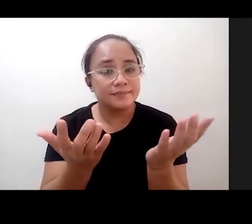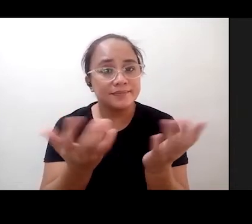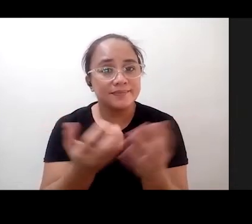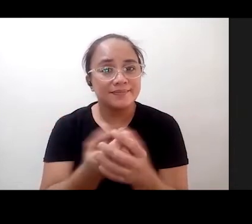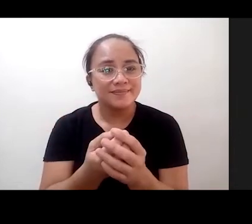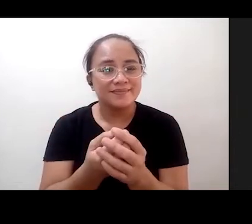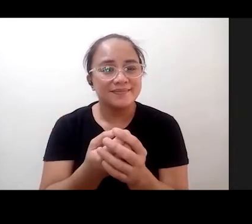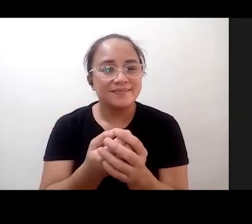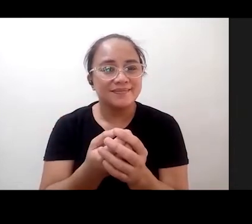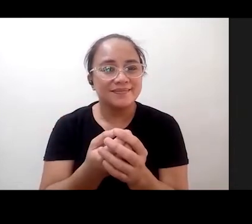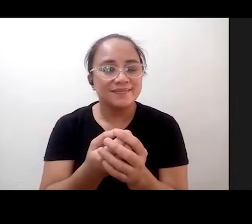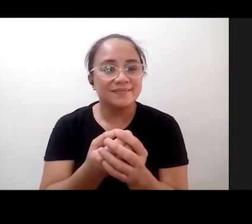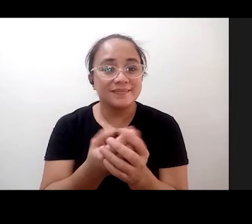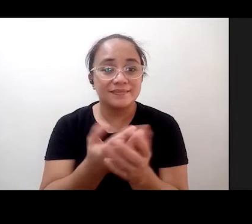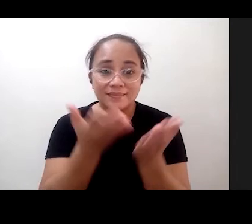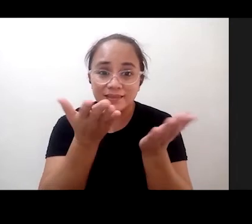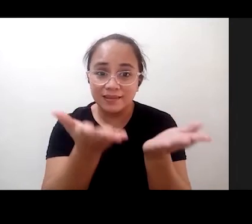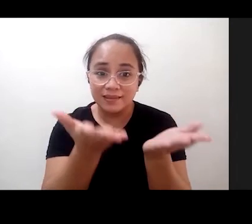this.